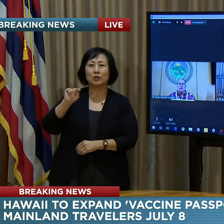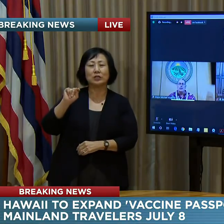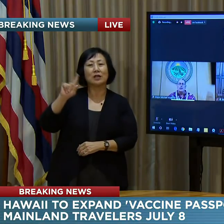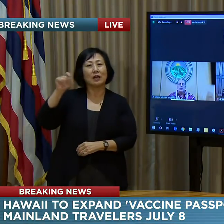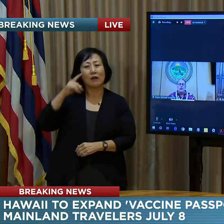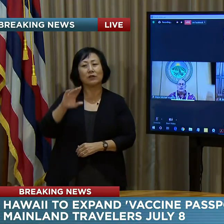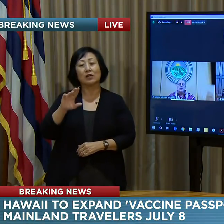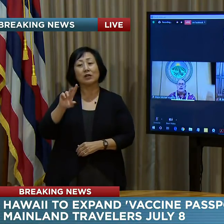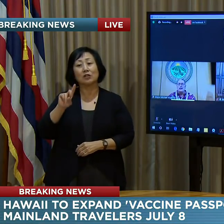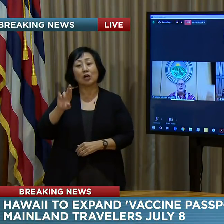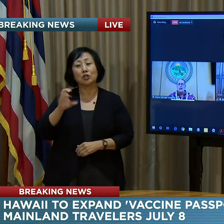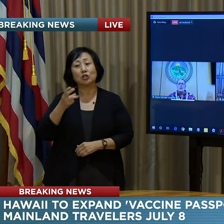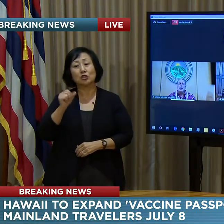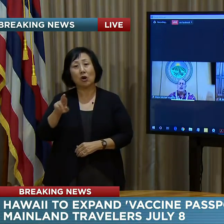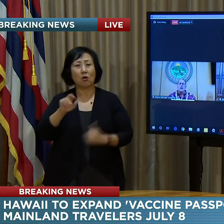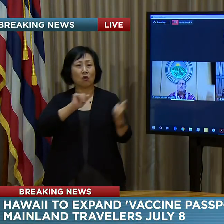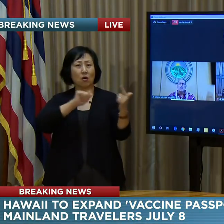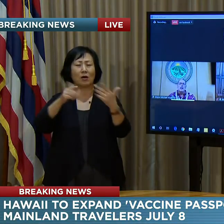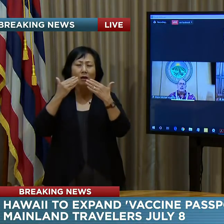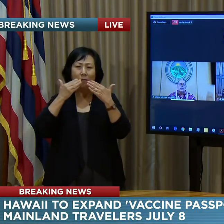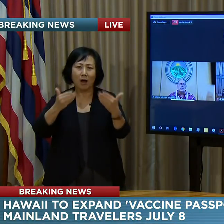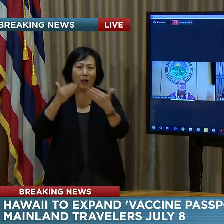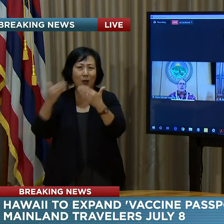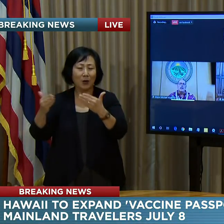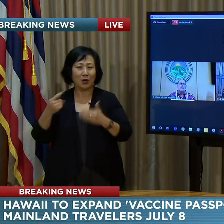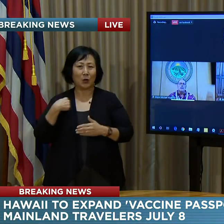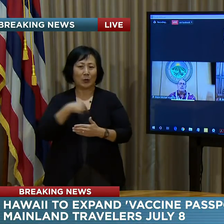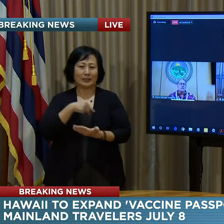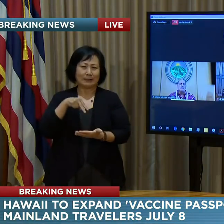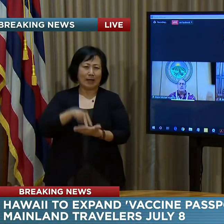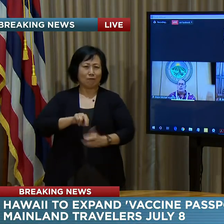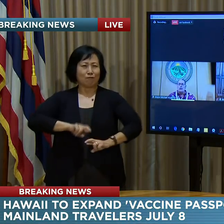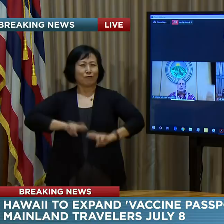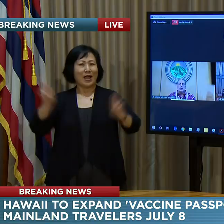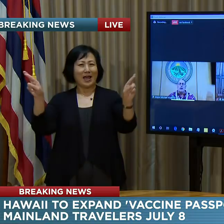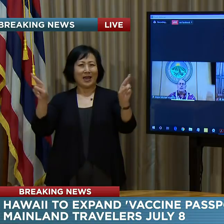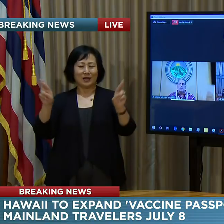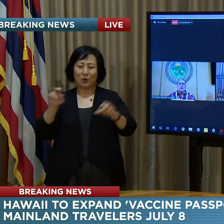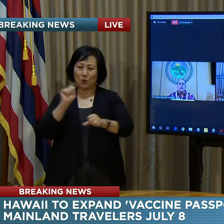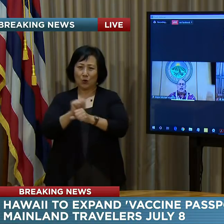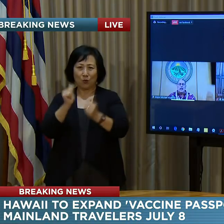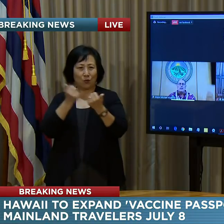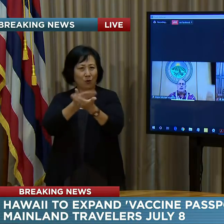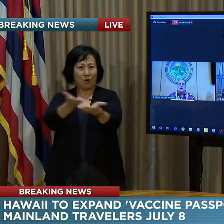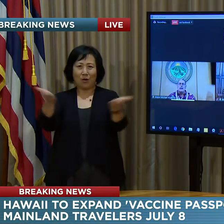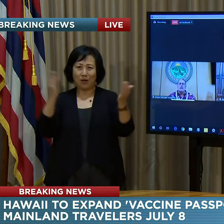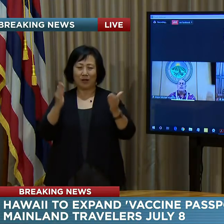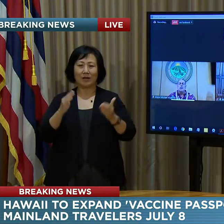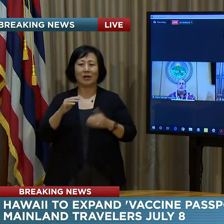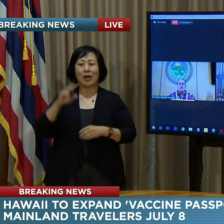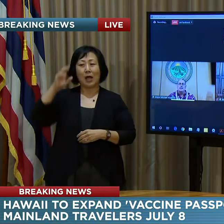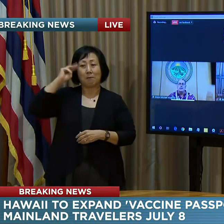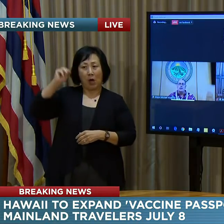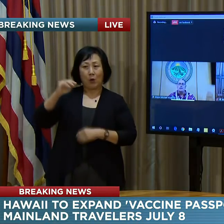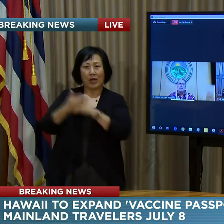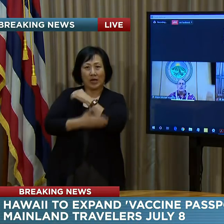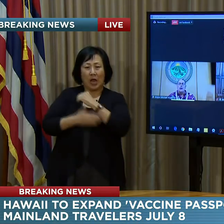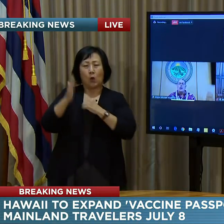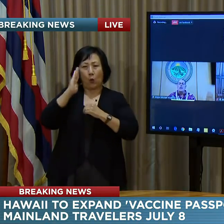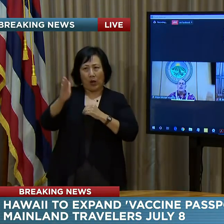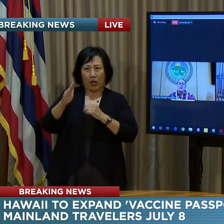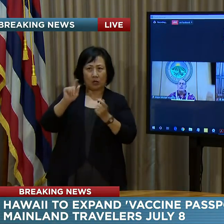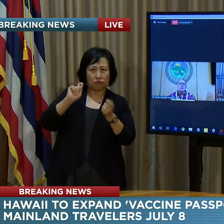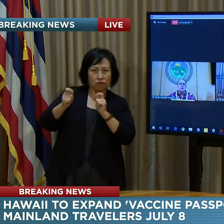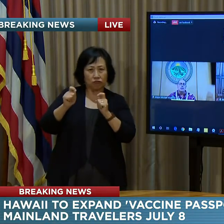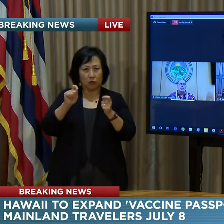all of you for what you've done. Mahalo, and we stand ready to work with all of you. And Maui County will adjust also